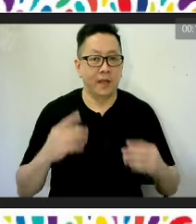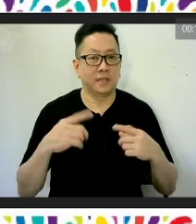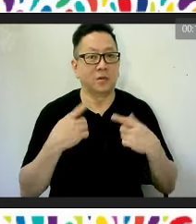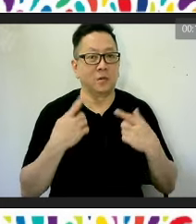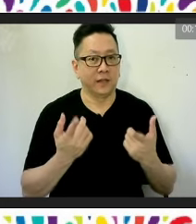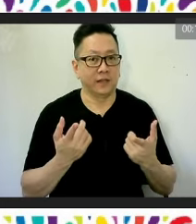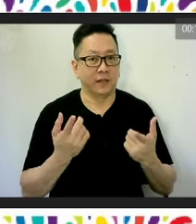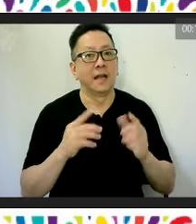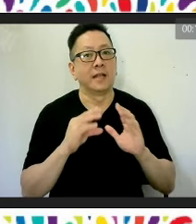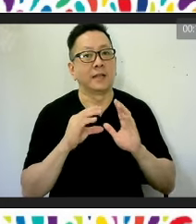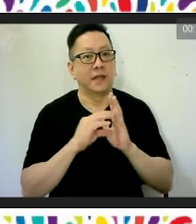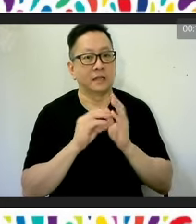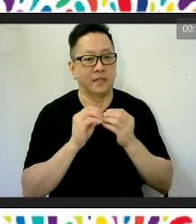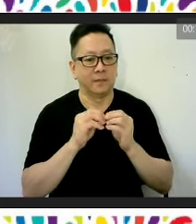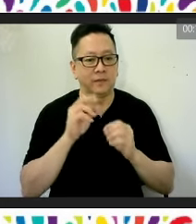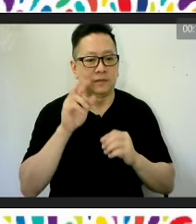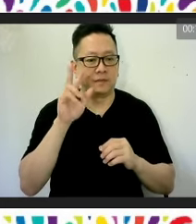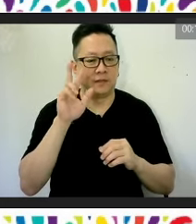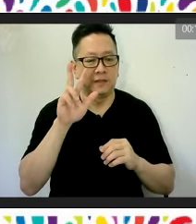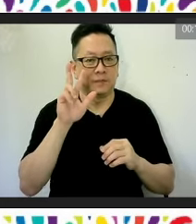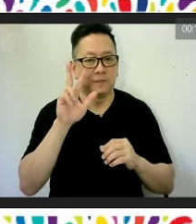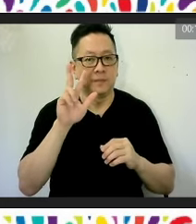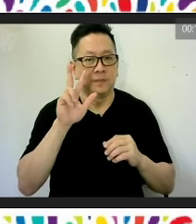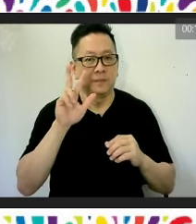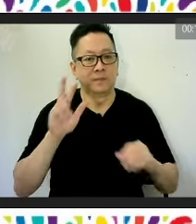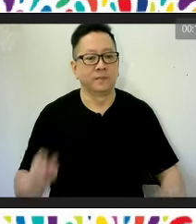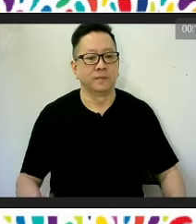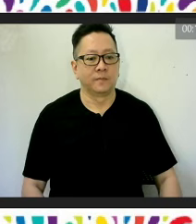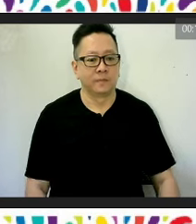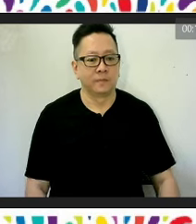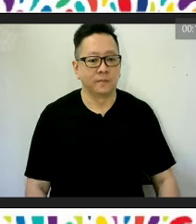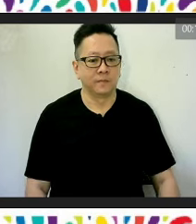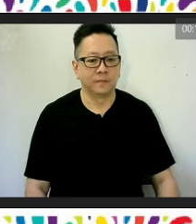Okay, let's look at the text number 3.